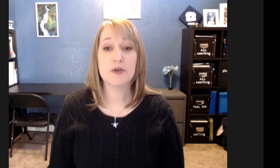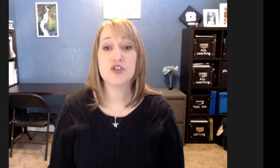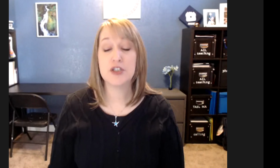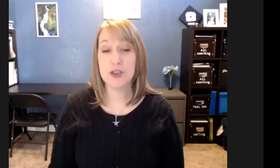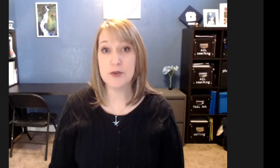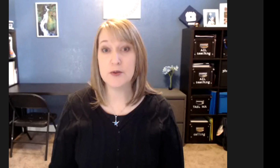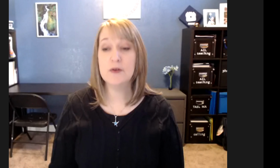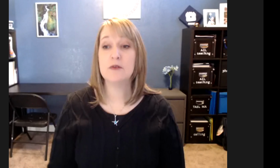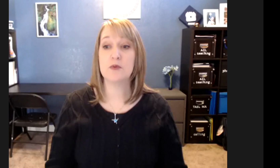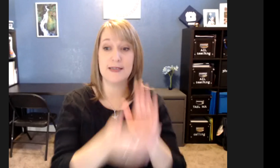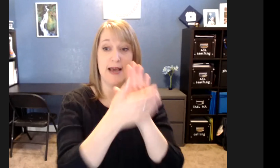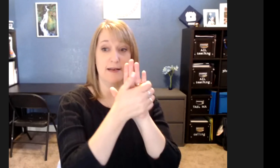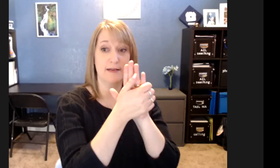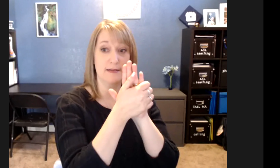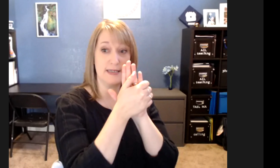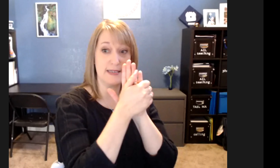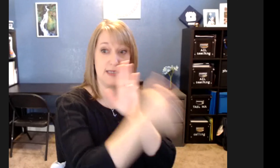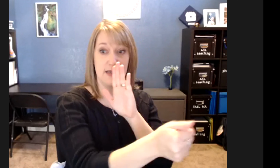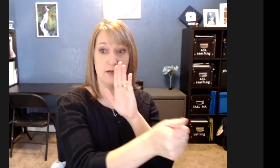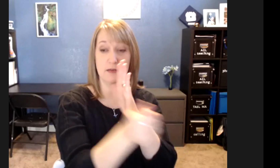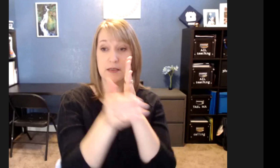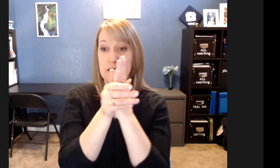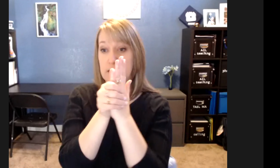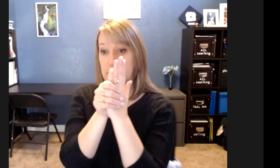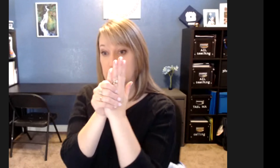Number two was that skilled,